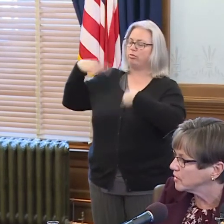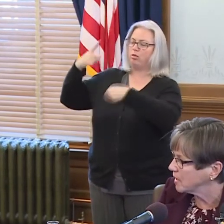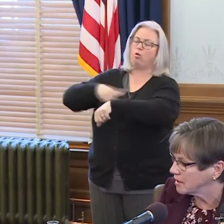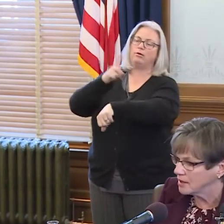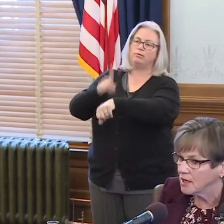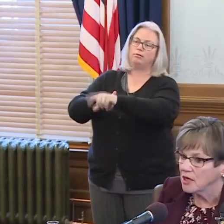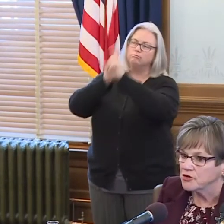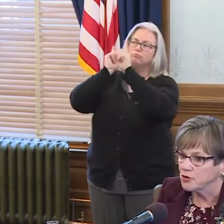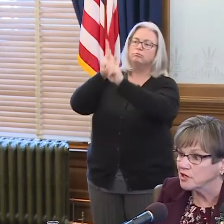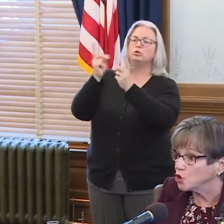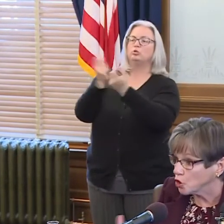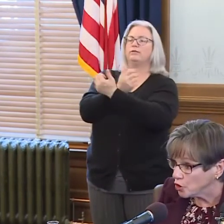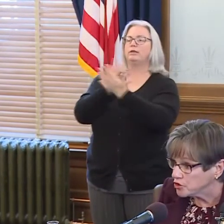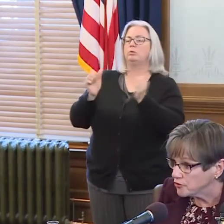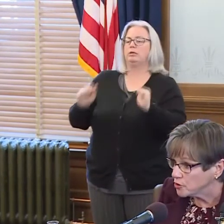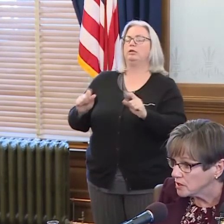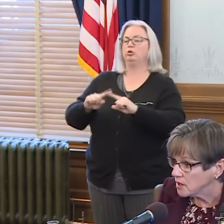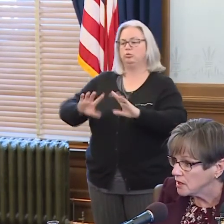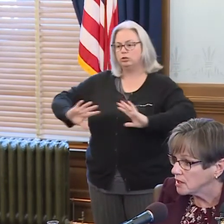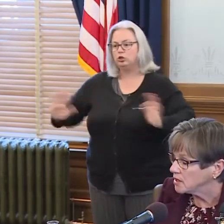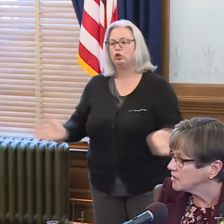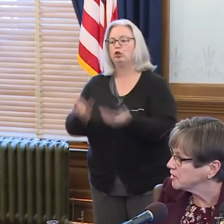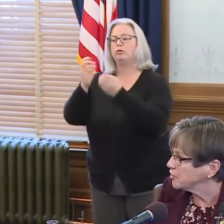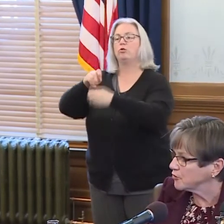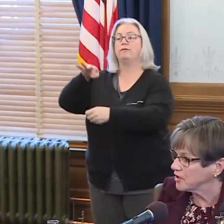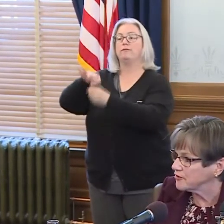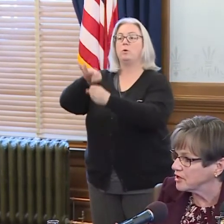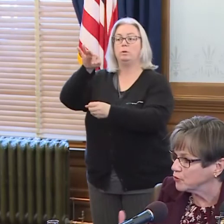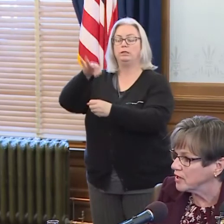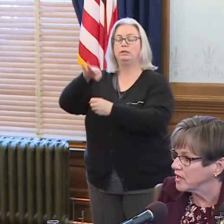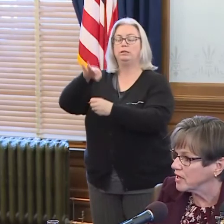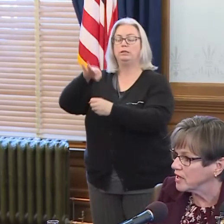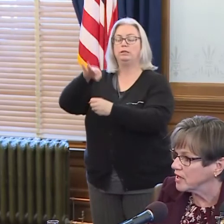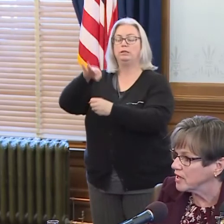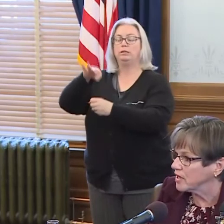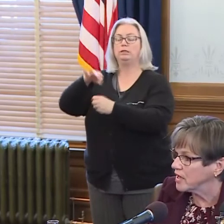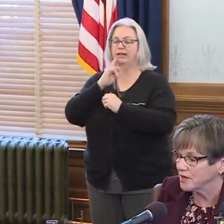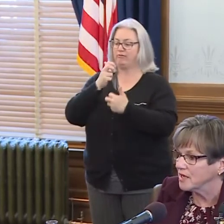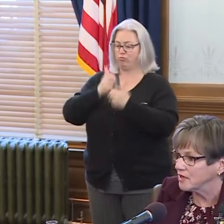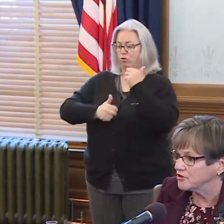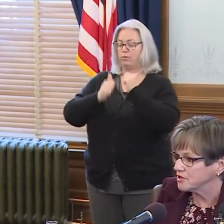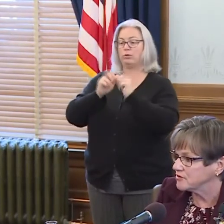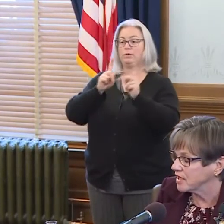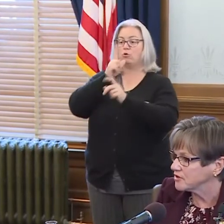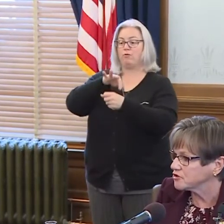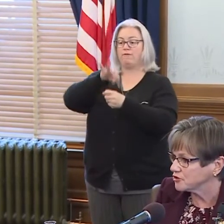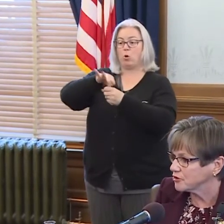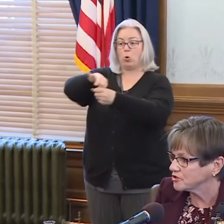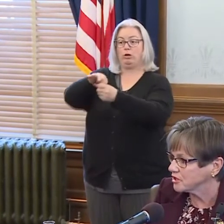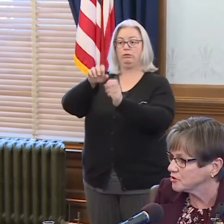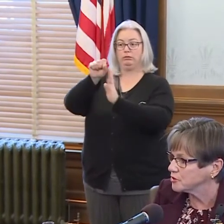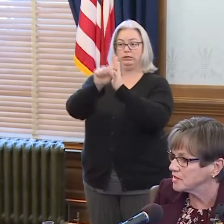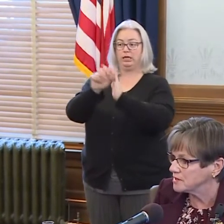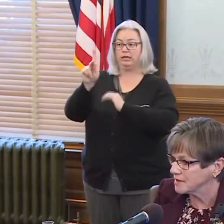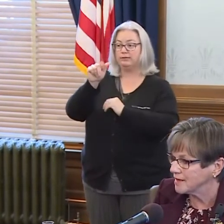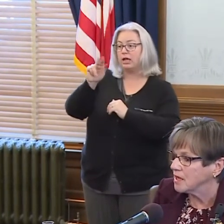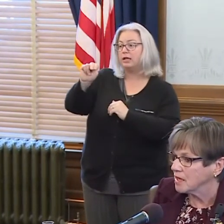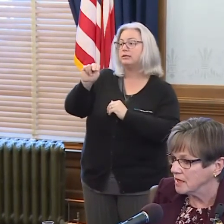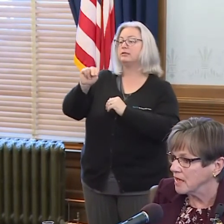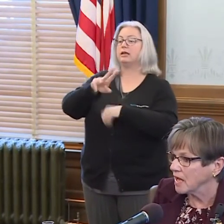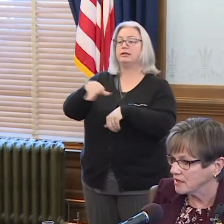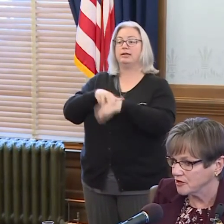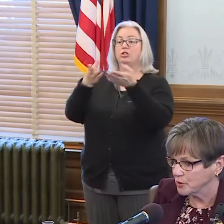that we can to encourage voting. If we have a problem with voting in the state of Kansas and across the country, is